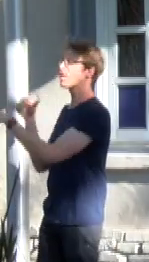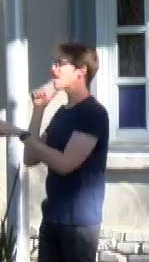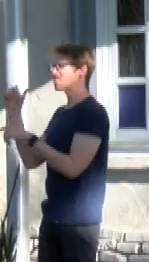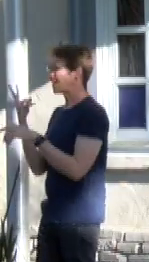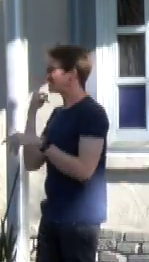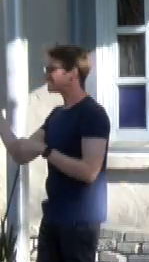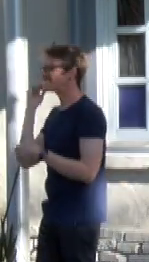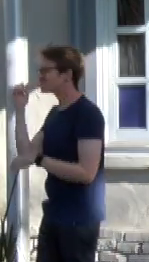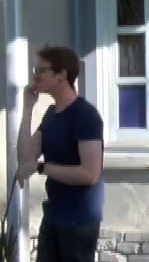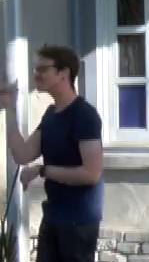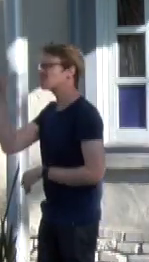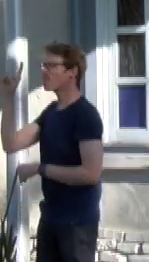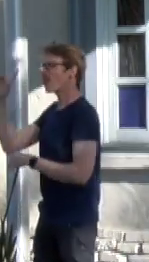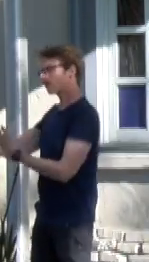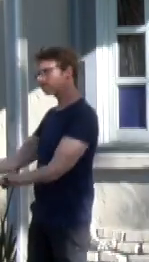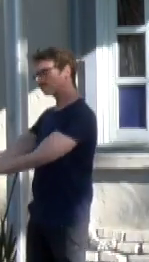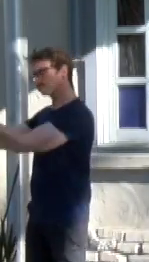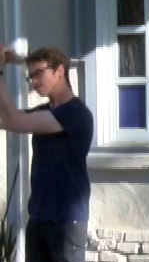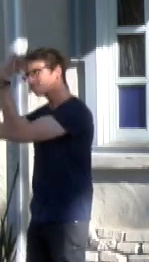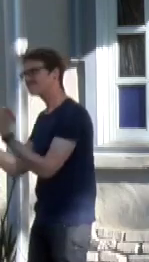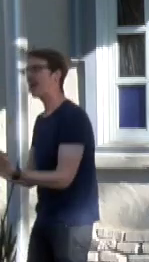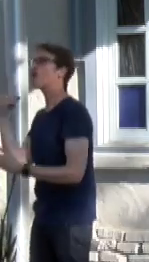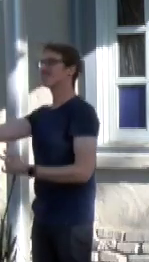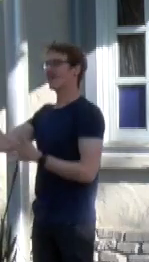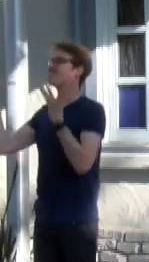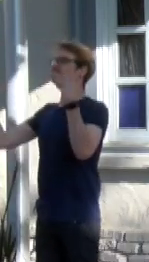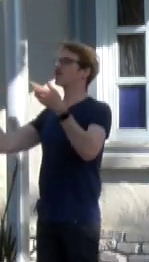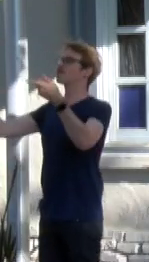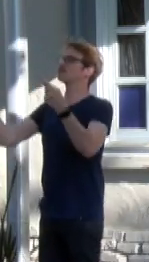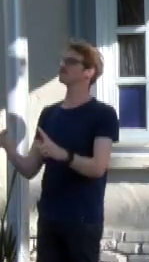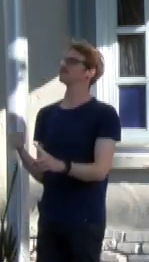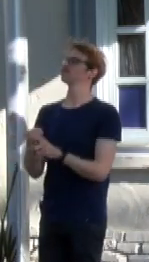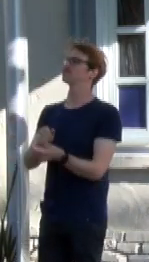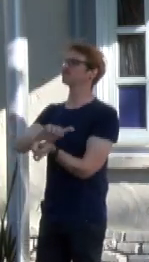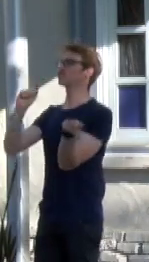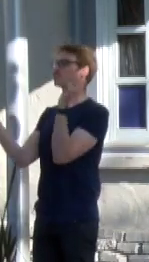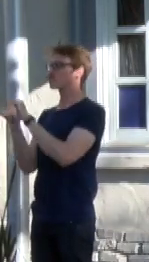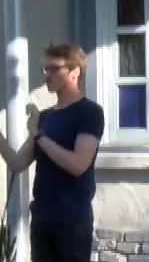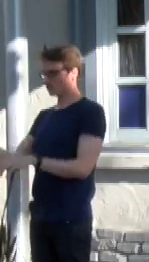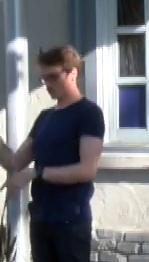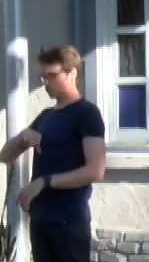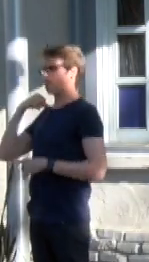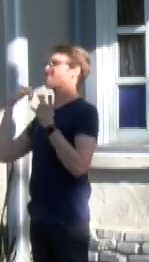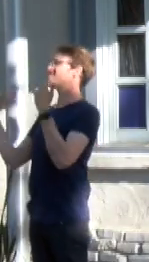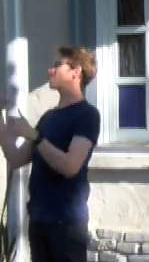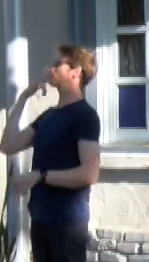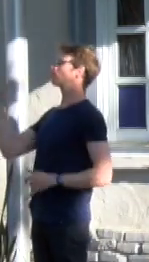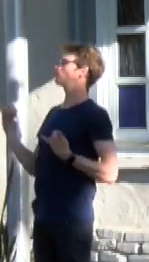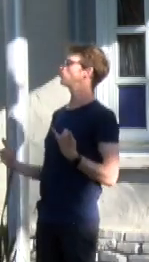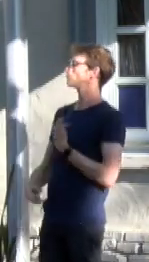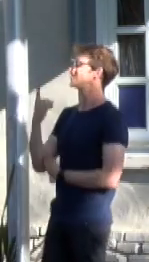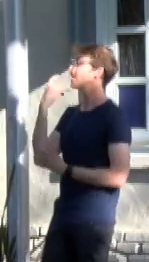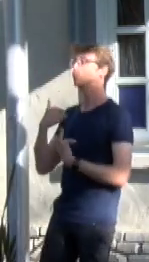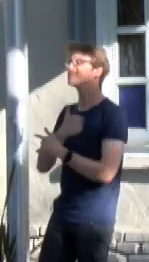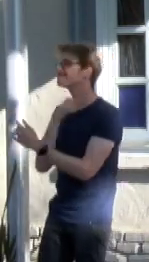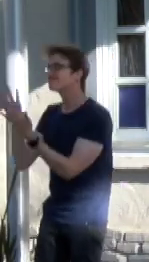underrepresented. Yeah. And that's what he did, and he has transformed Pride into what it is today. We are still learning. We are